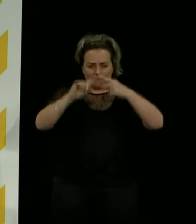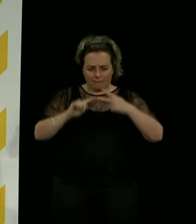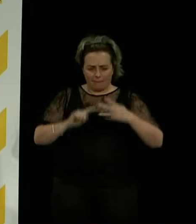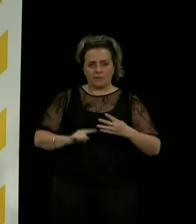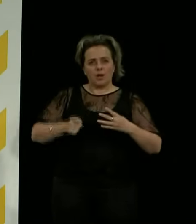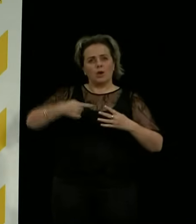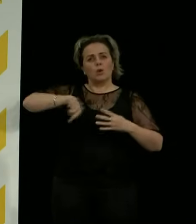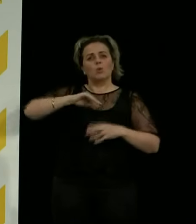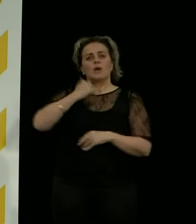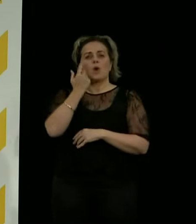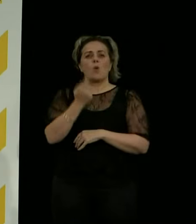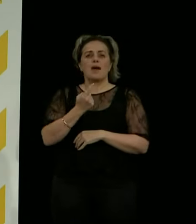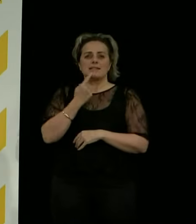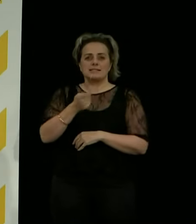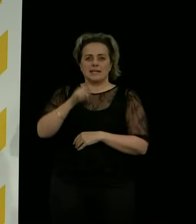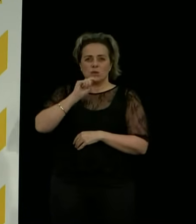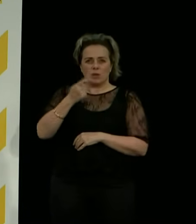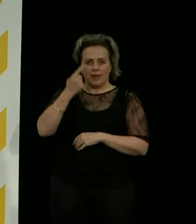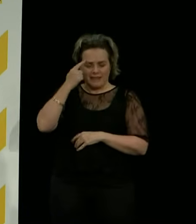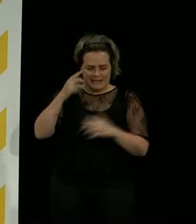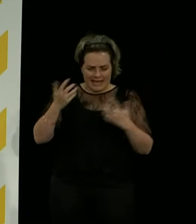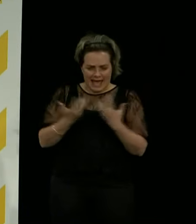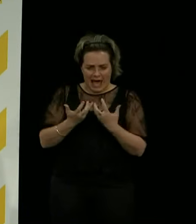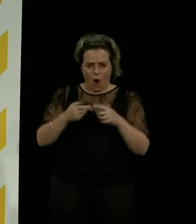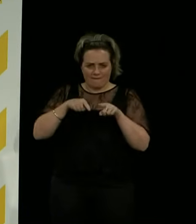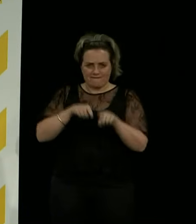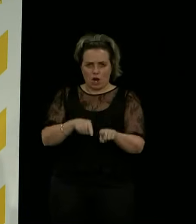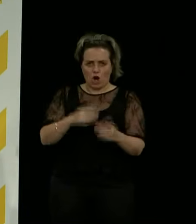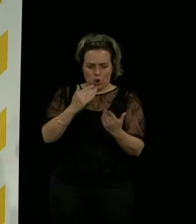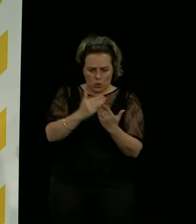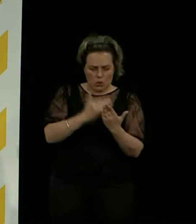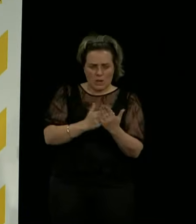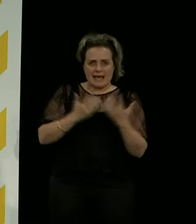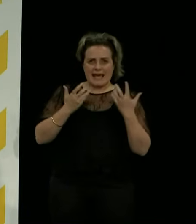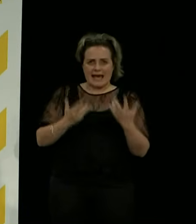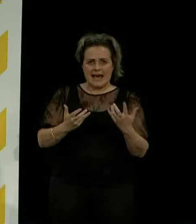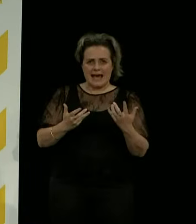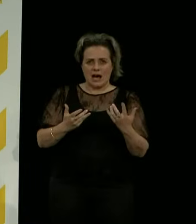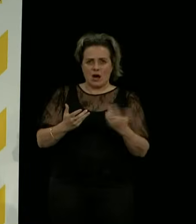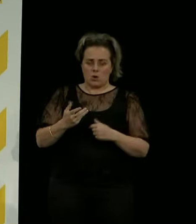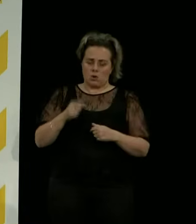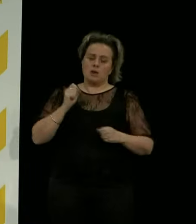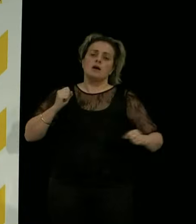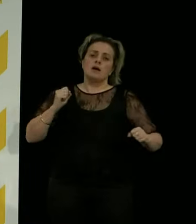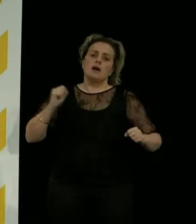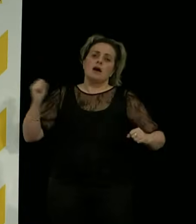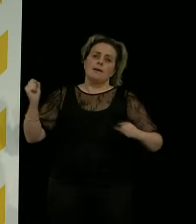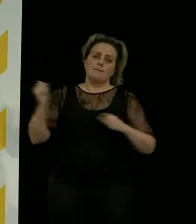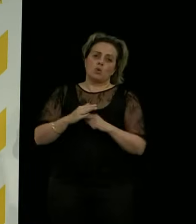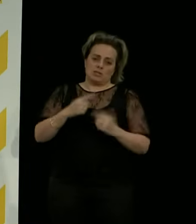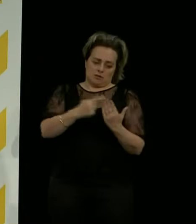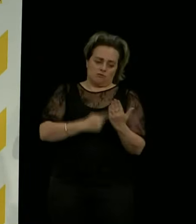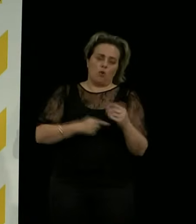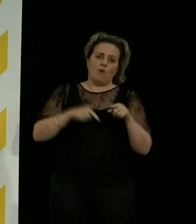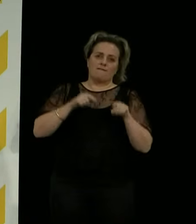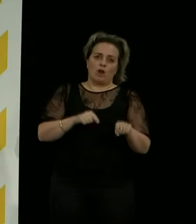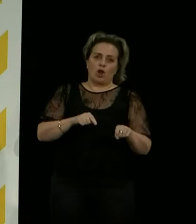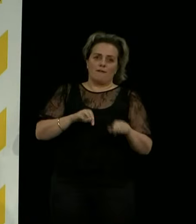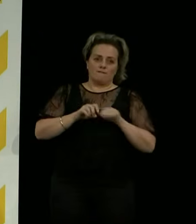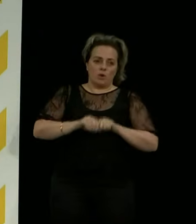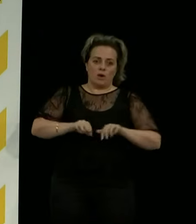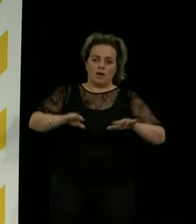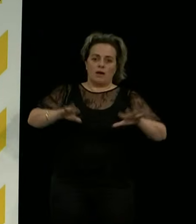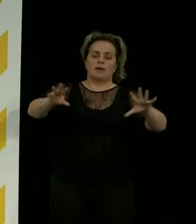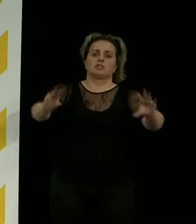our ability to stick with it, because that is as material in our ability to then control an outbreak as the